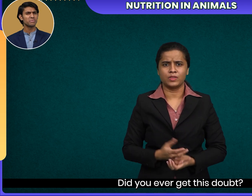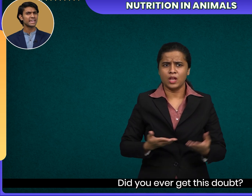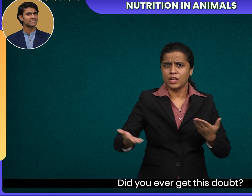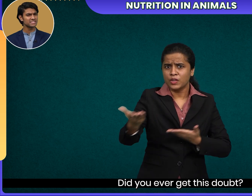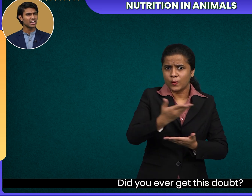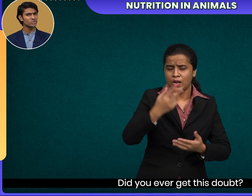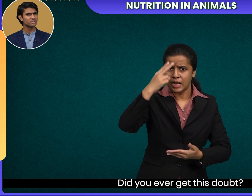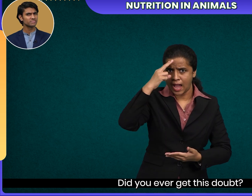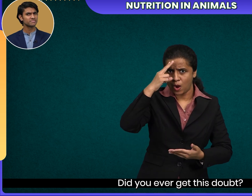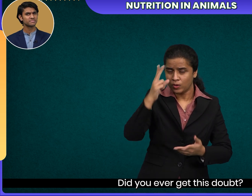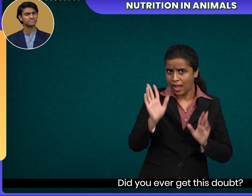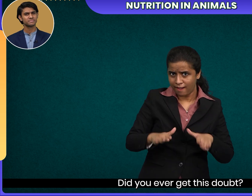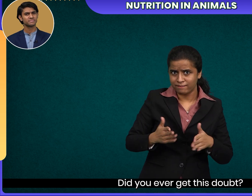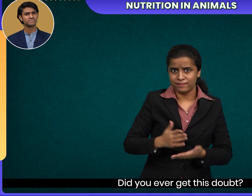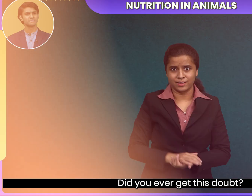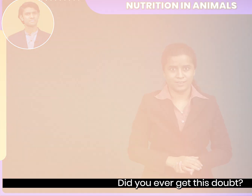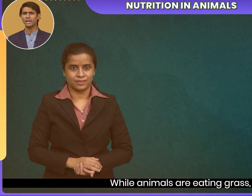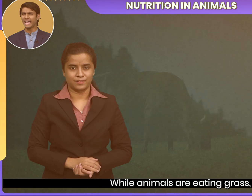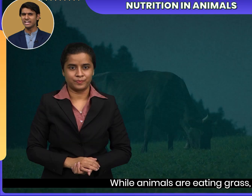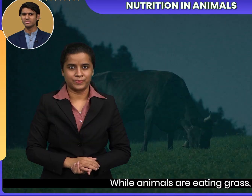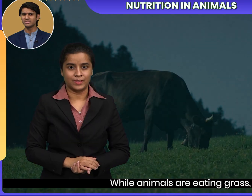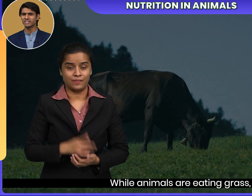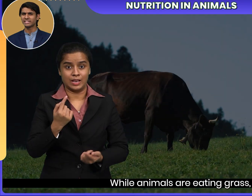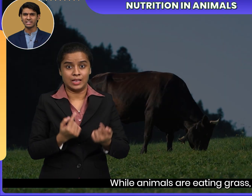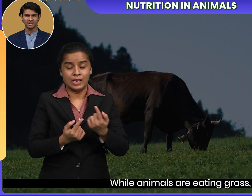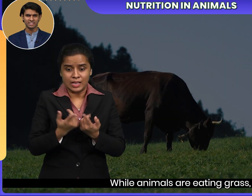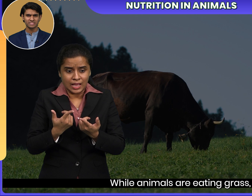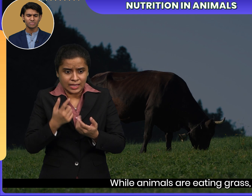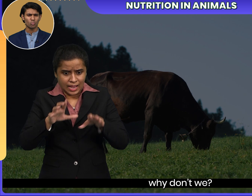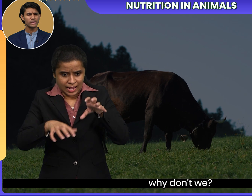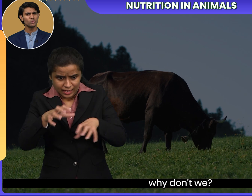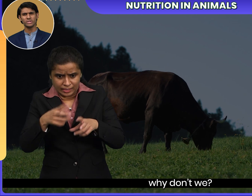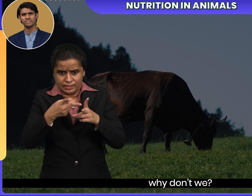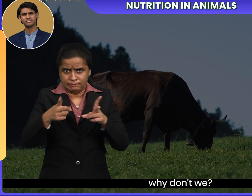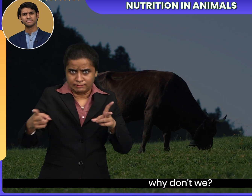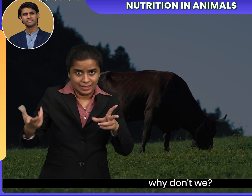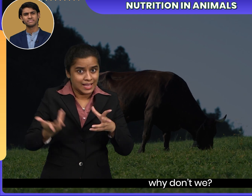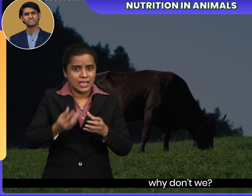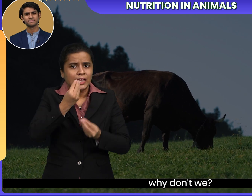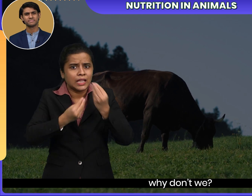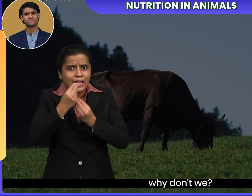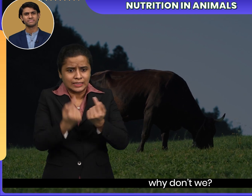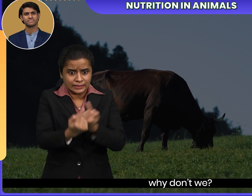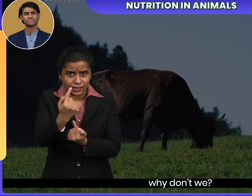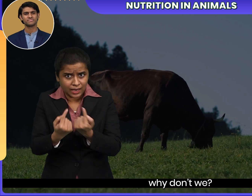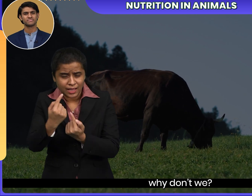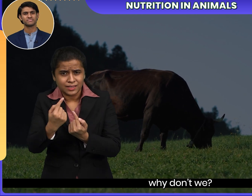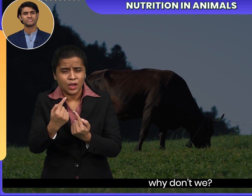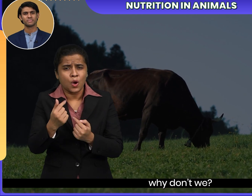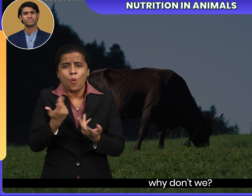Did you ever get this doubt? While animals are eating grass, why don't we?